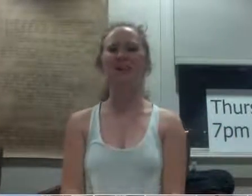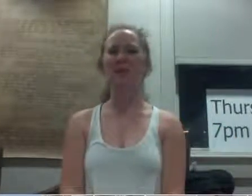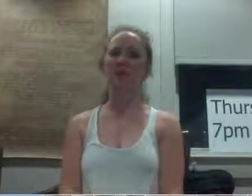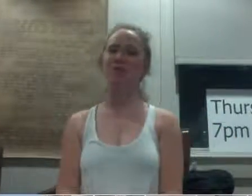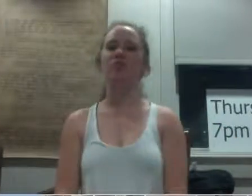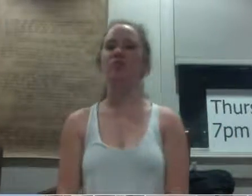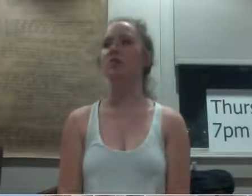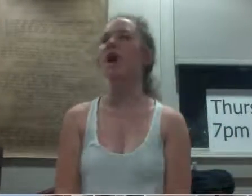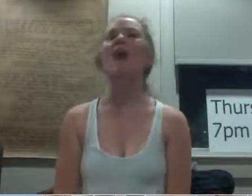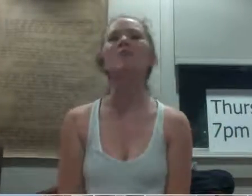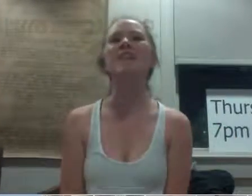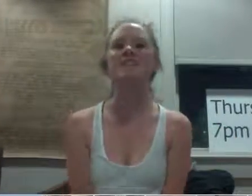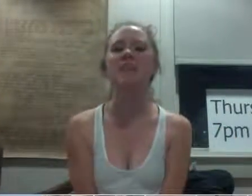Cells.